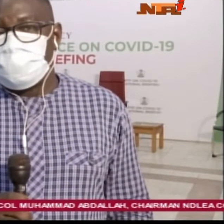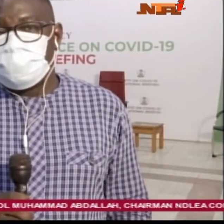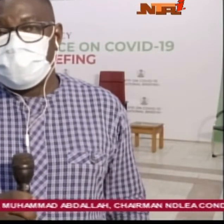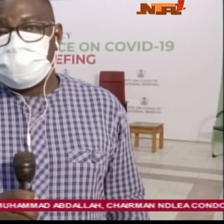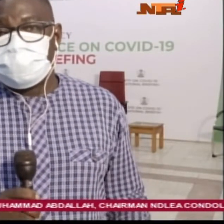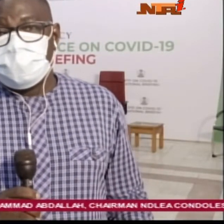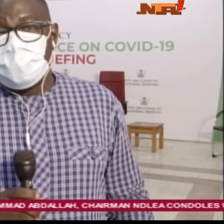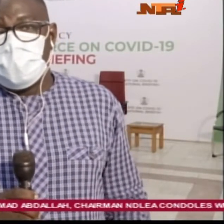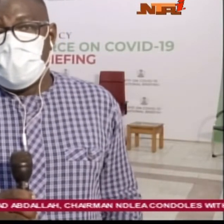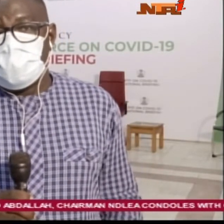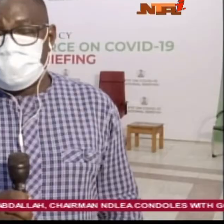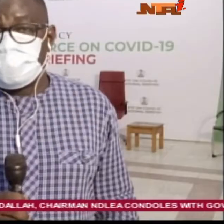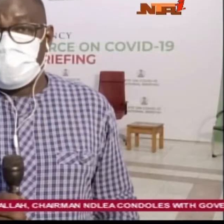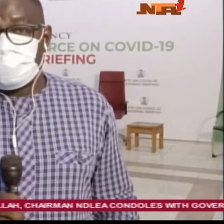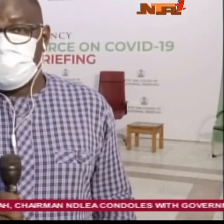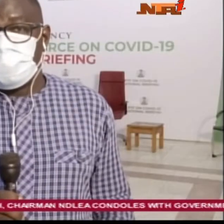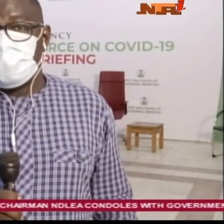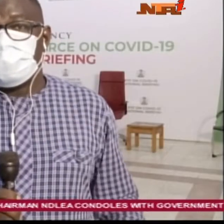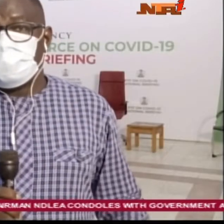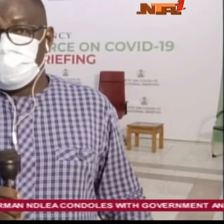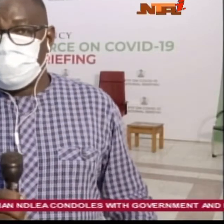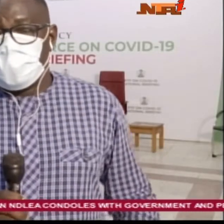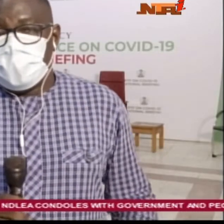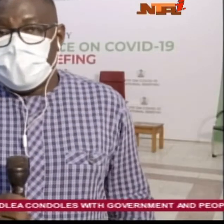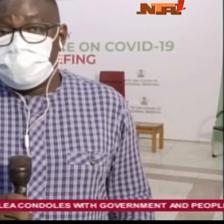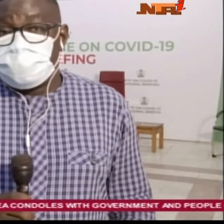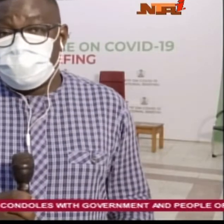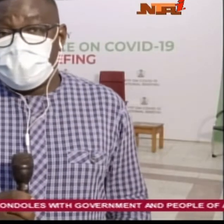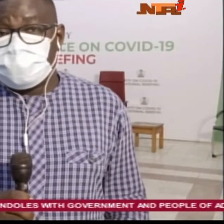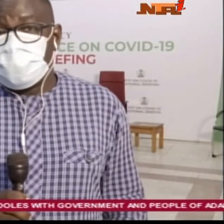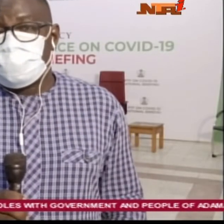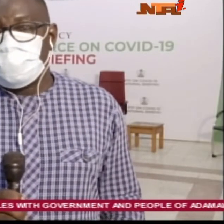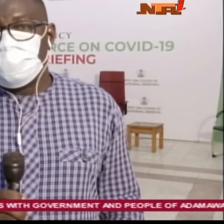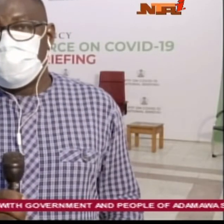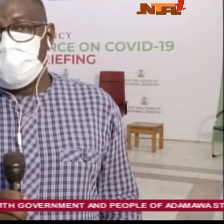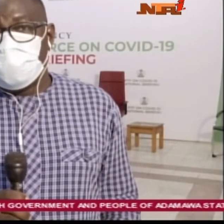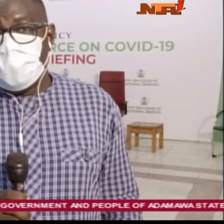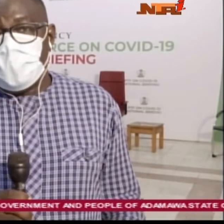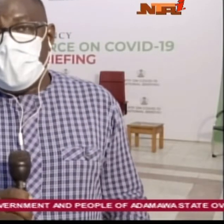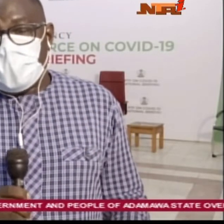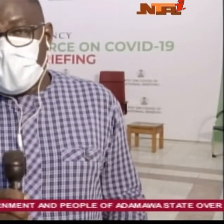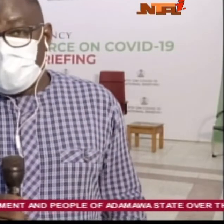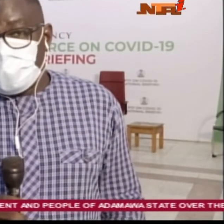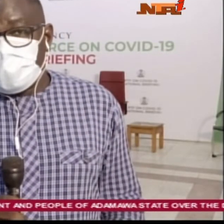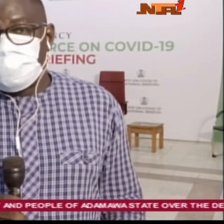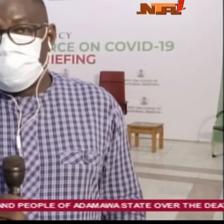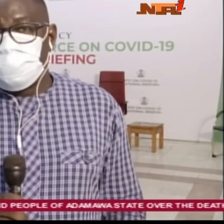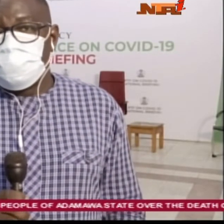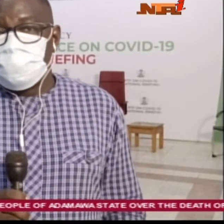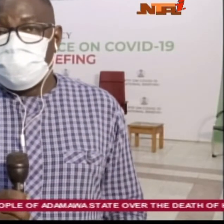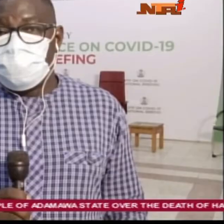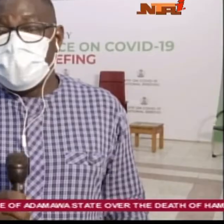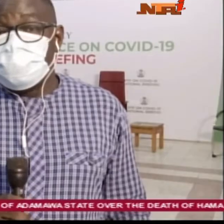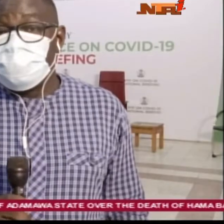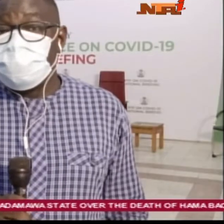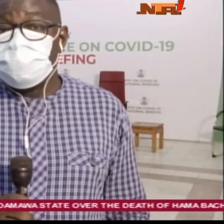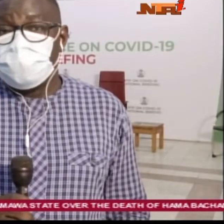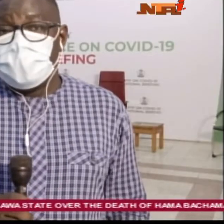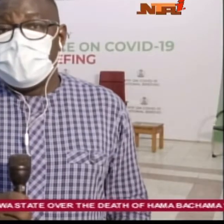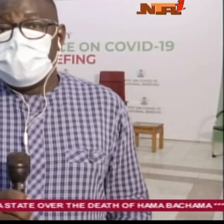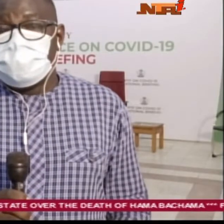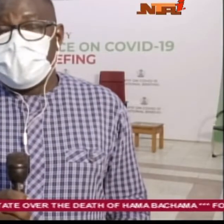Common Entrance, GSS3 and SS3 exams. They will be guided to